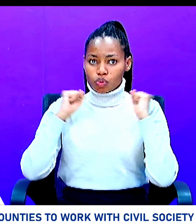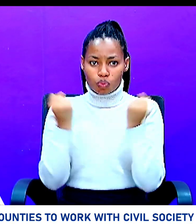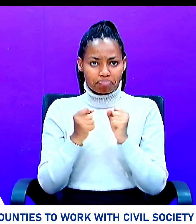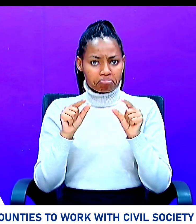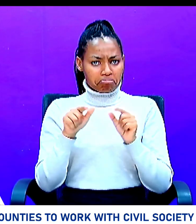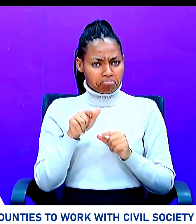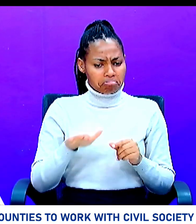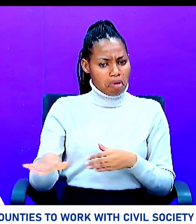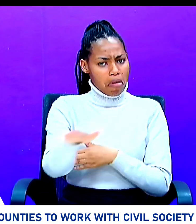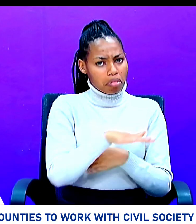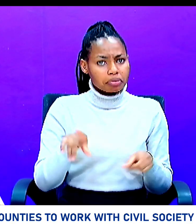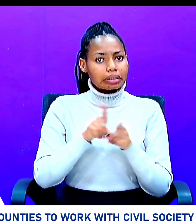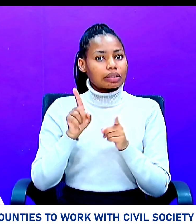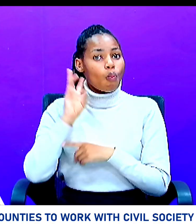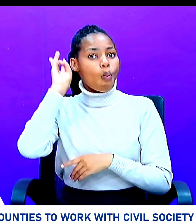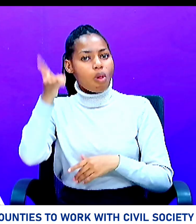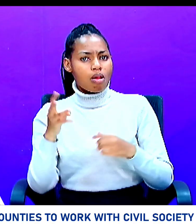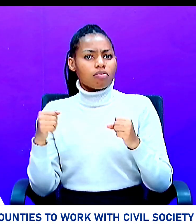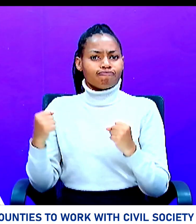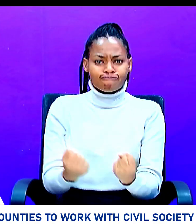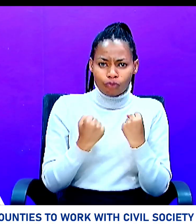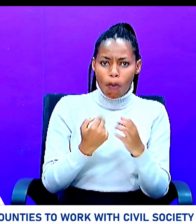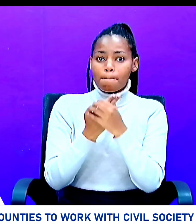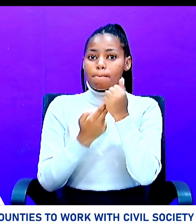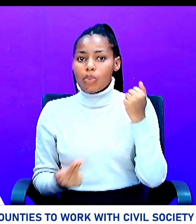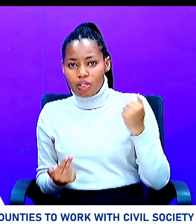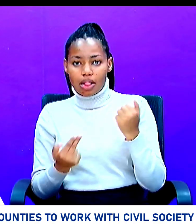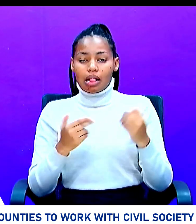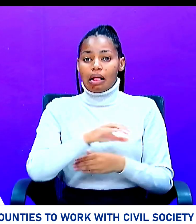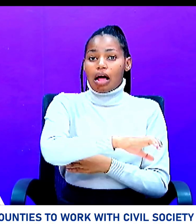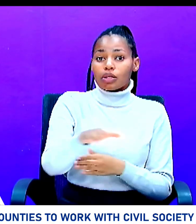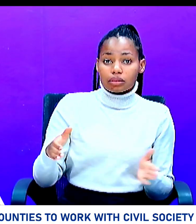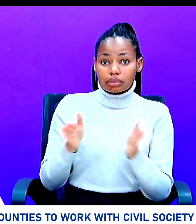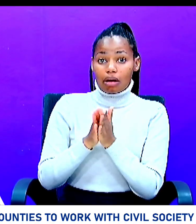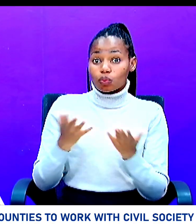operation of civil society groups will strengthen both county governments and civil institutions.